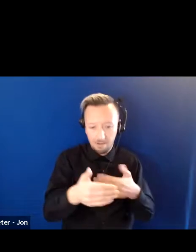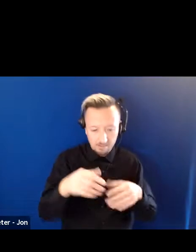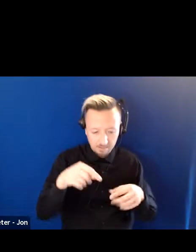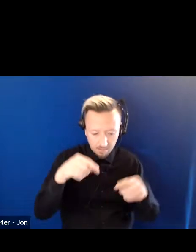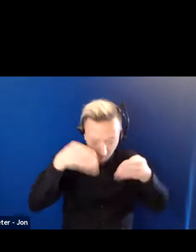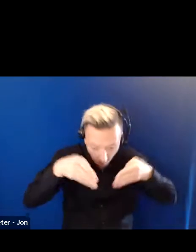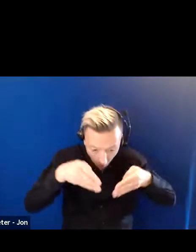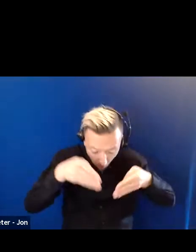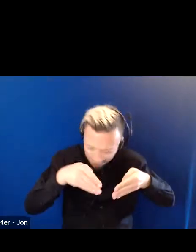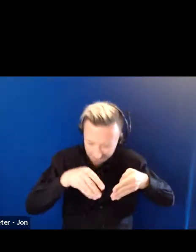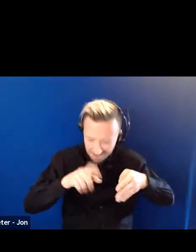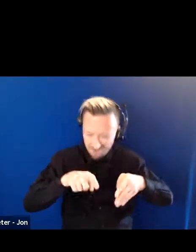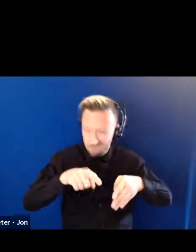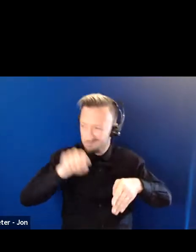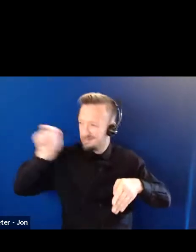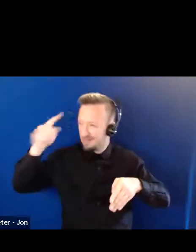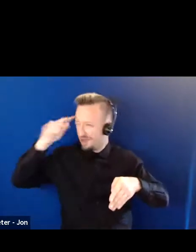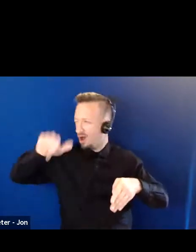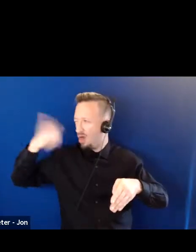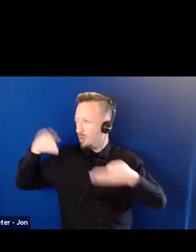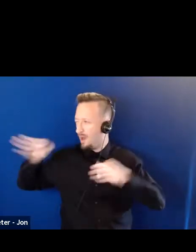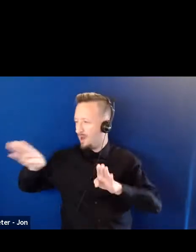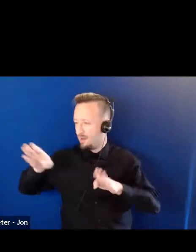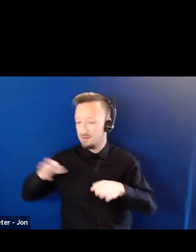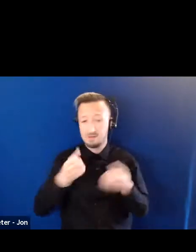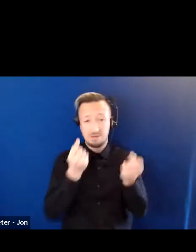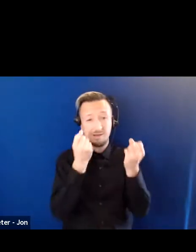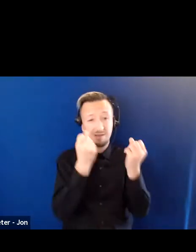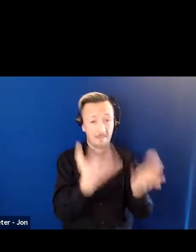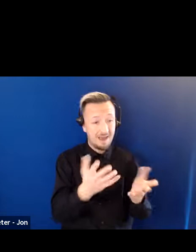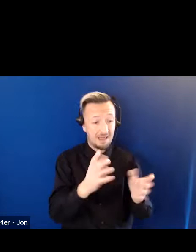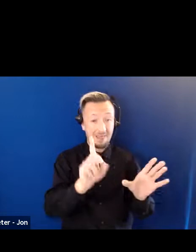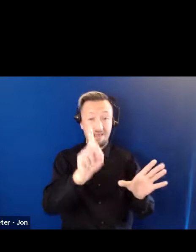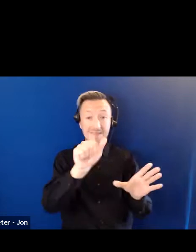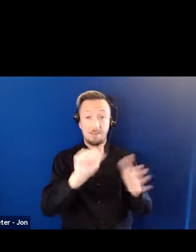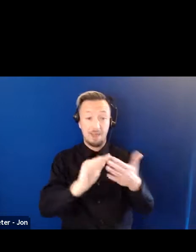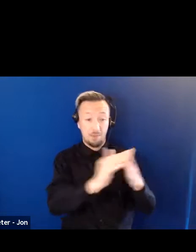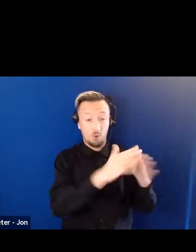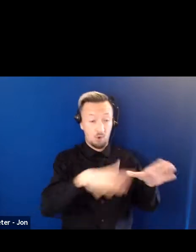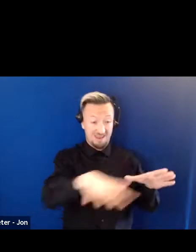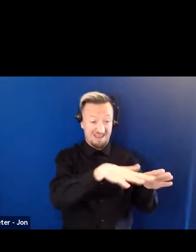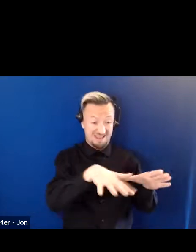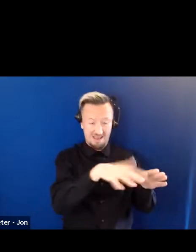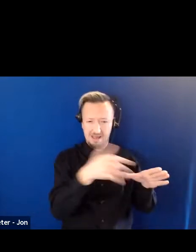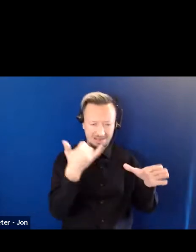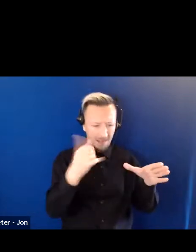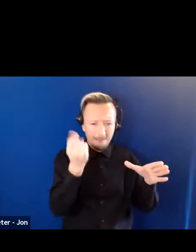disability community are still being treated or are still being marginalized within our own